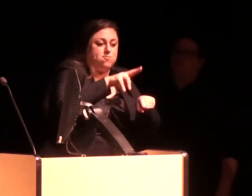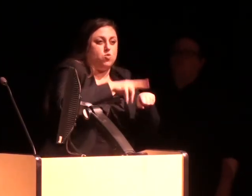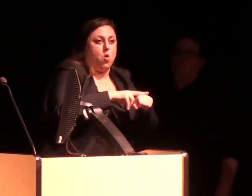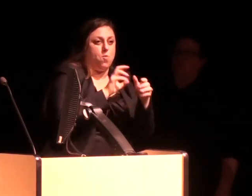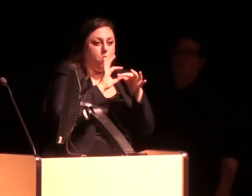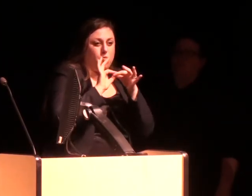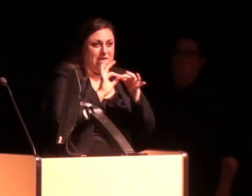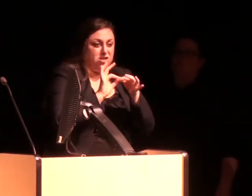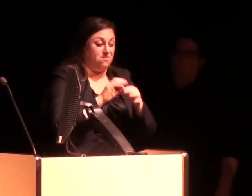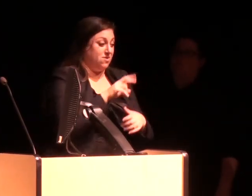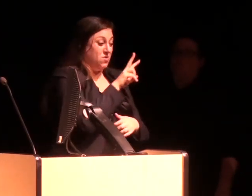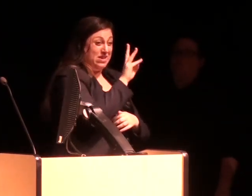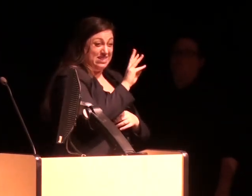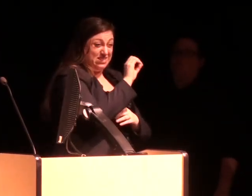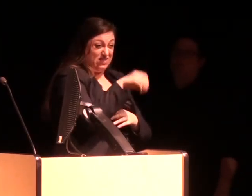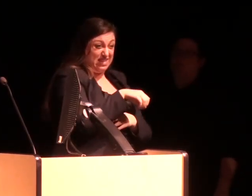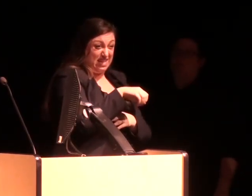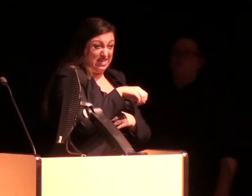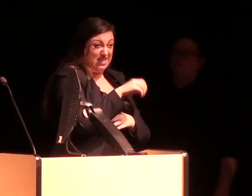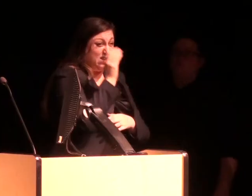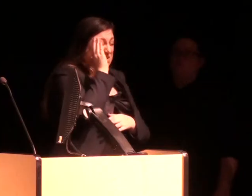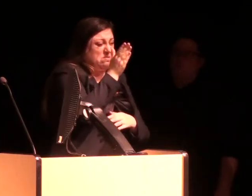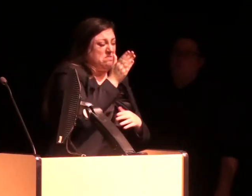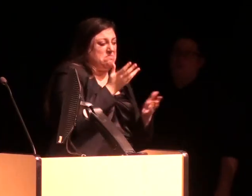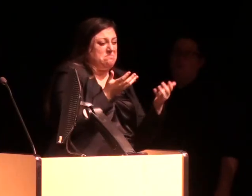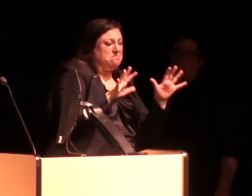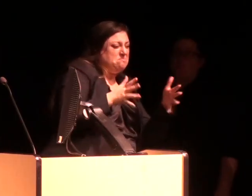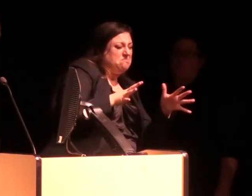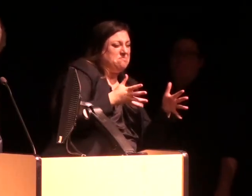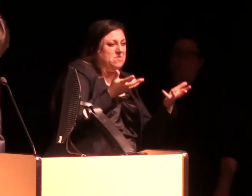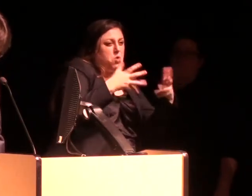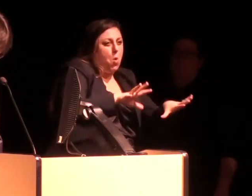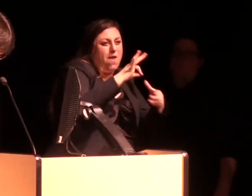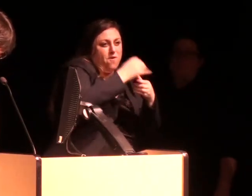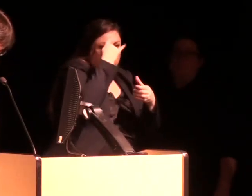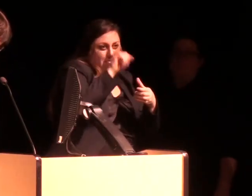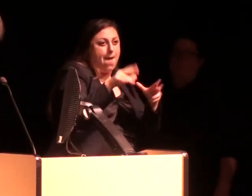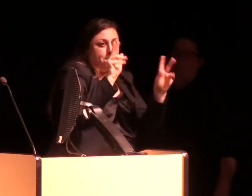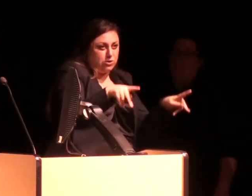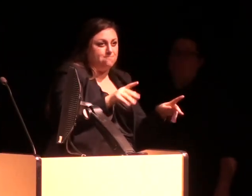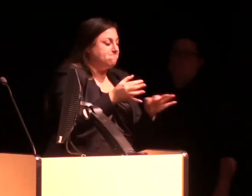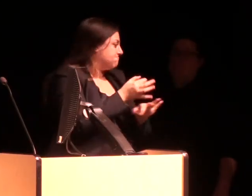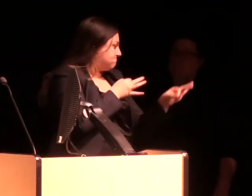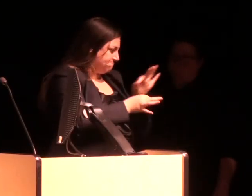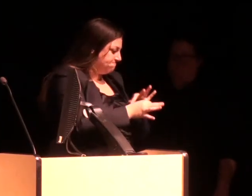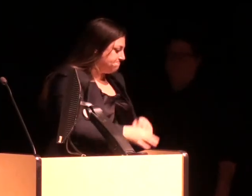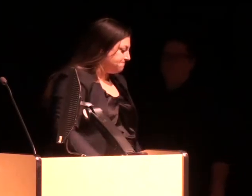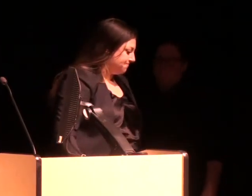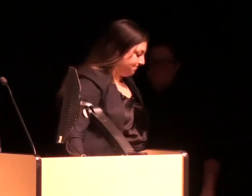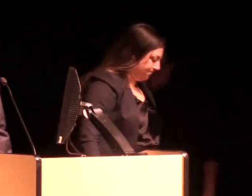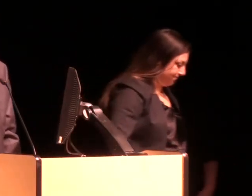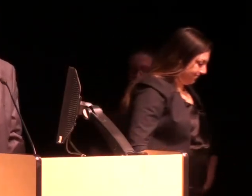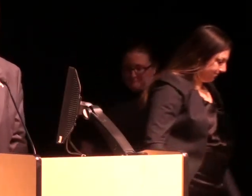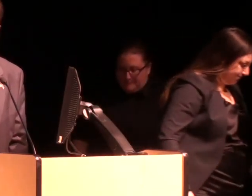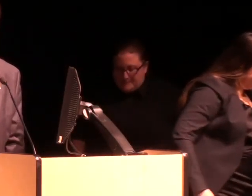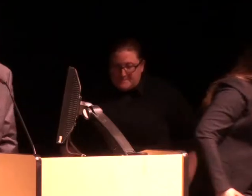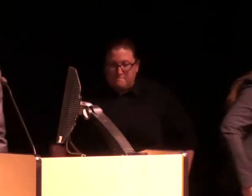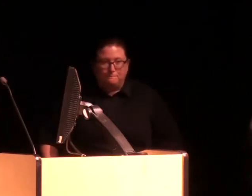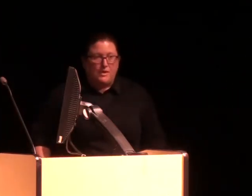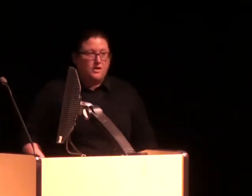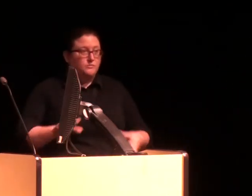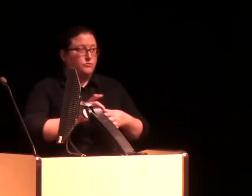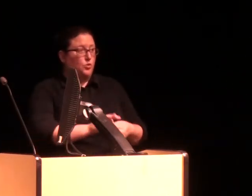only 26% will be less inclined to vote for that candidate. According to the government, we